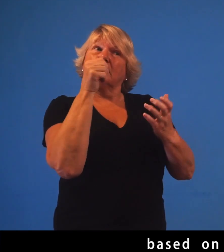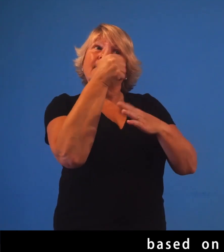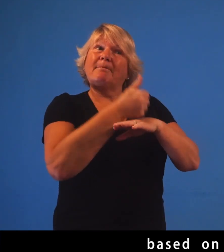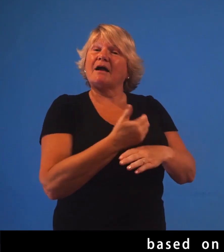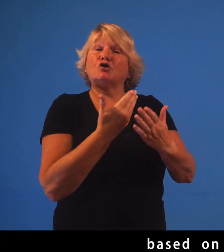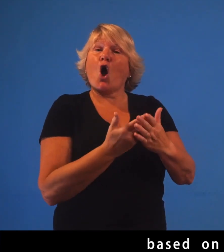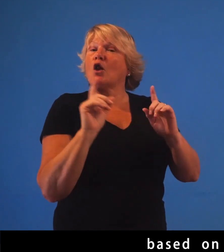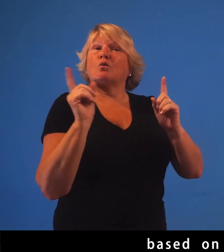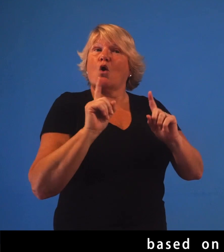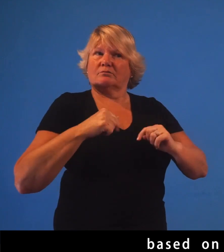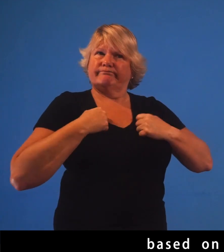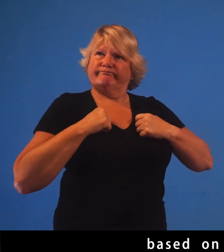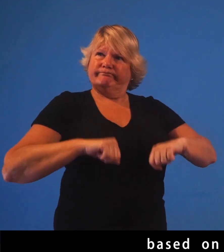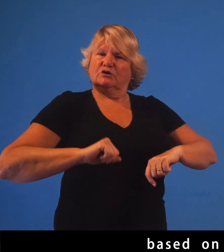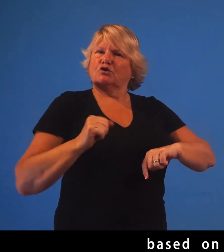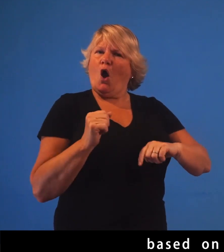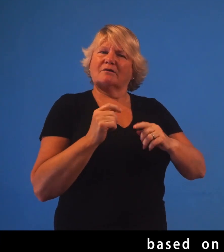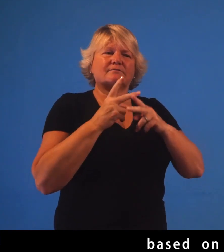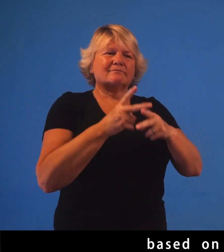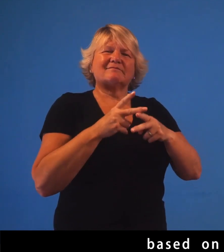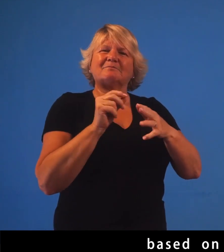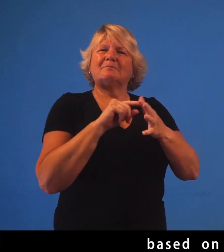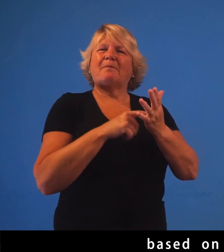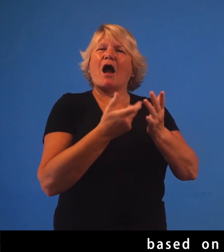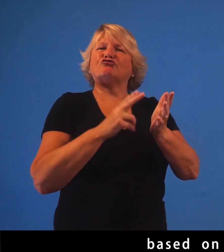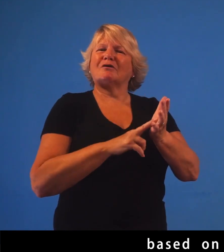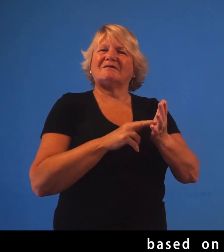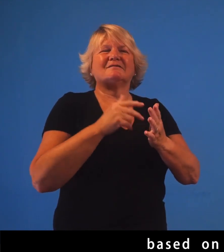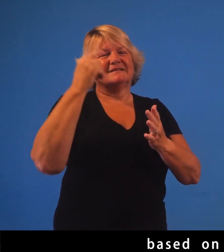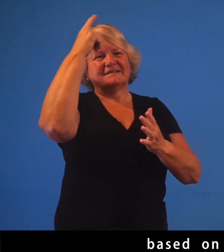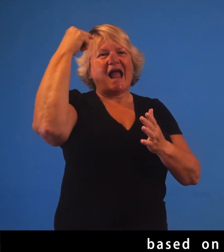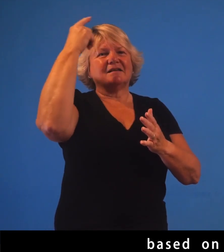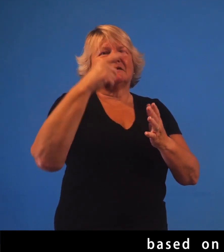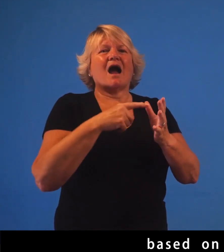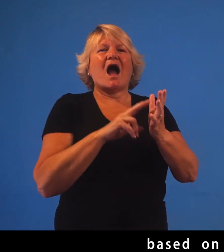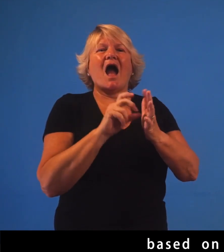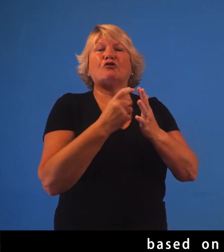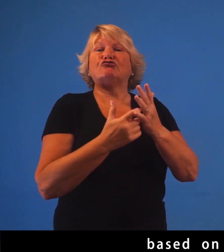based on the theme of Scotland's patron saint, Andrew.